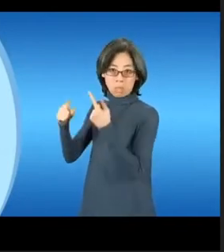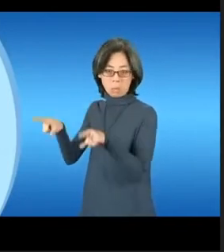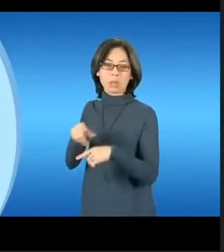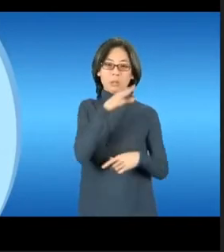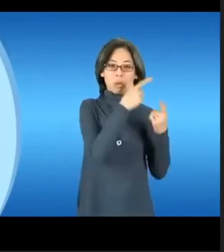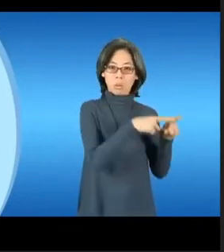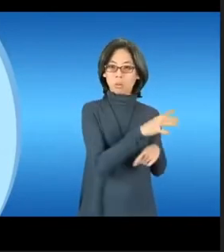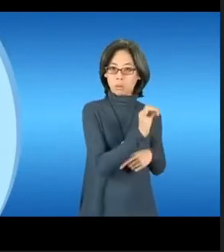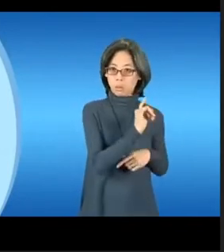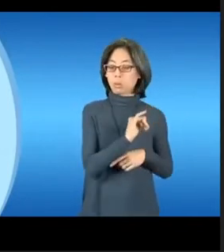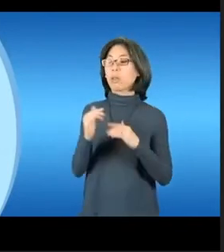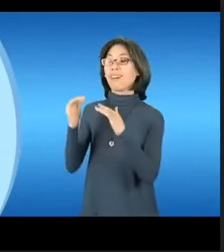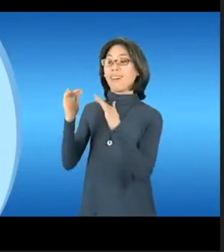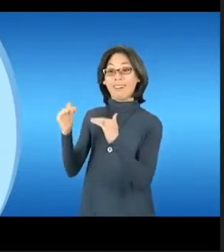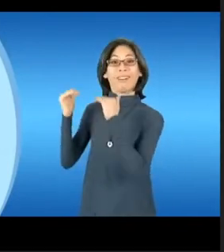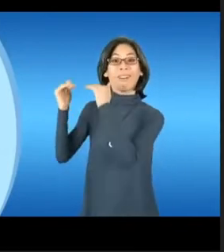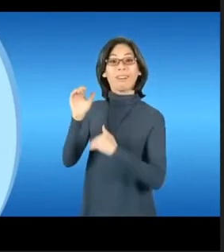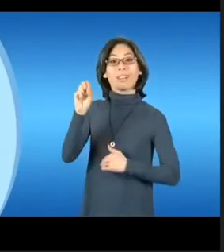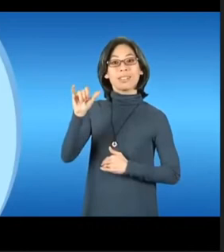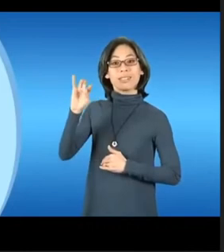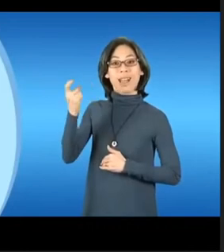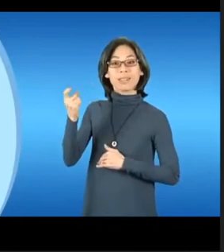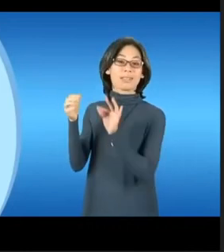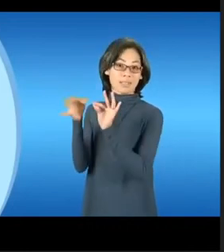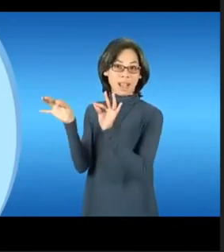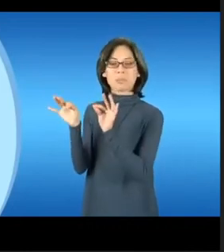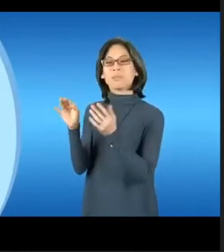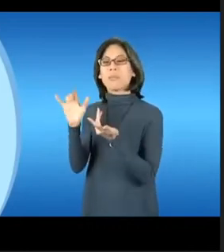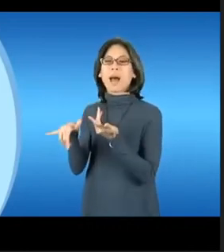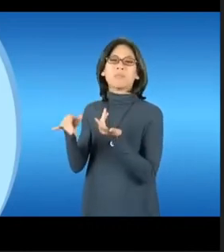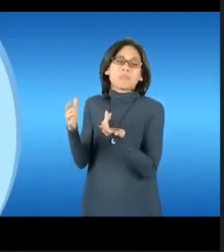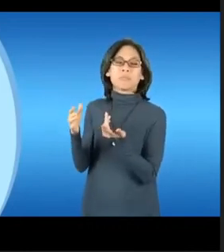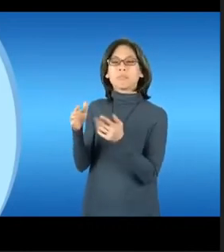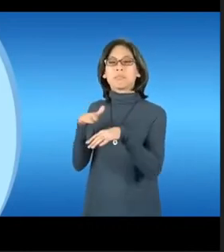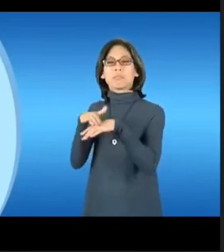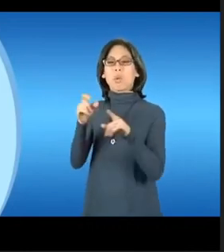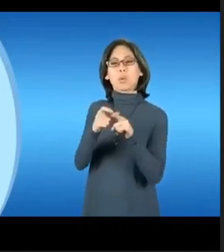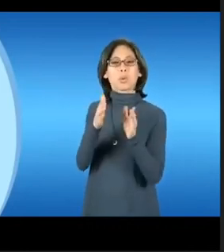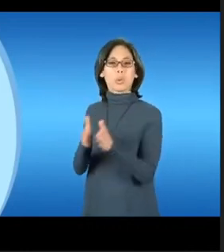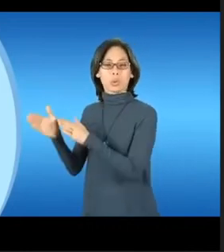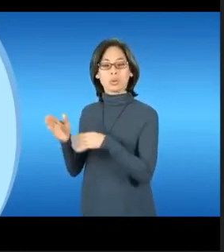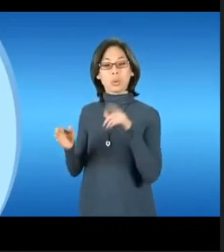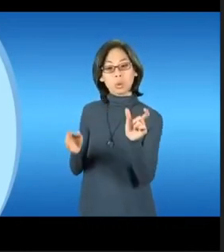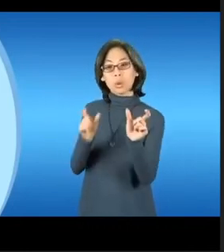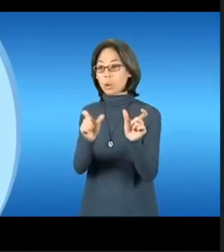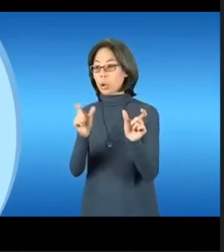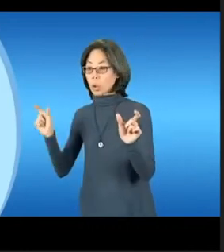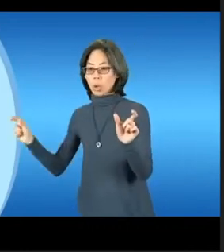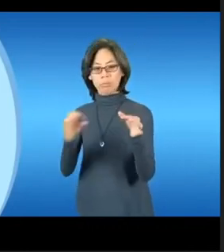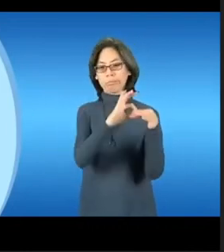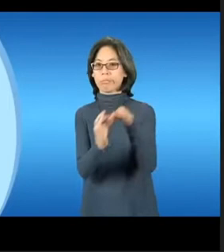specific meaning, and that is applied to language. Next, we have syntax, and that is basically